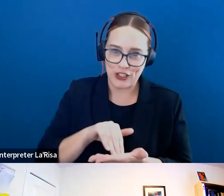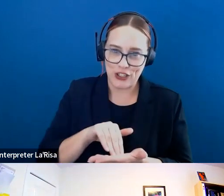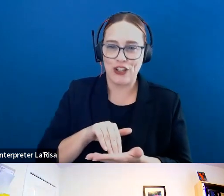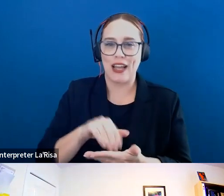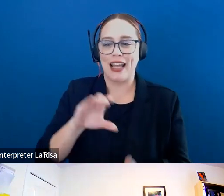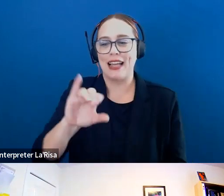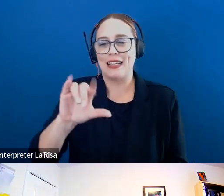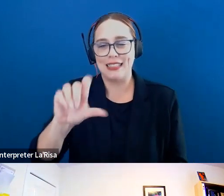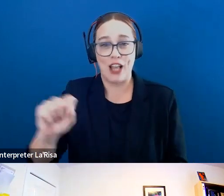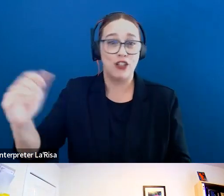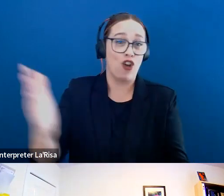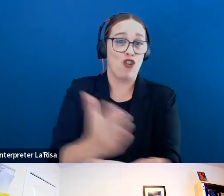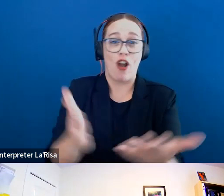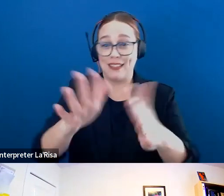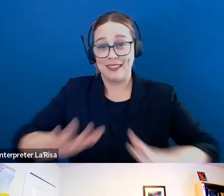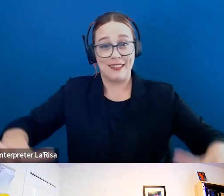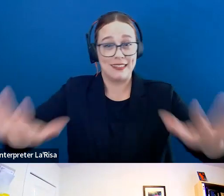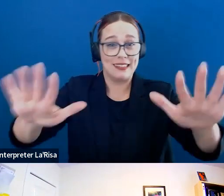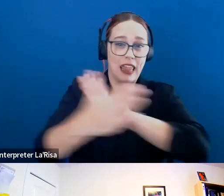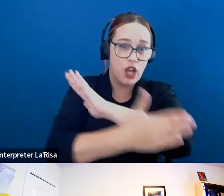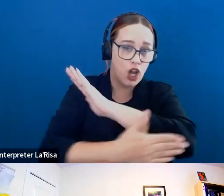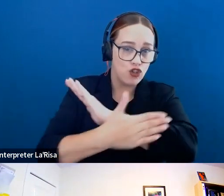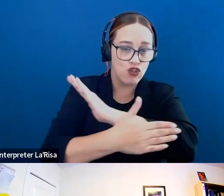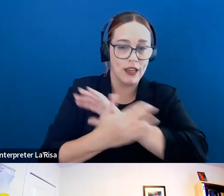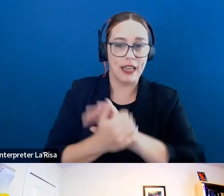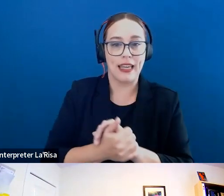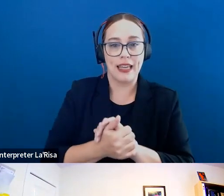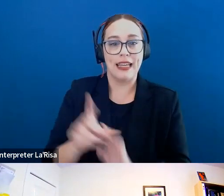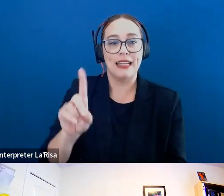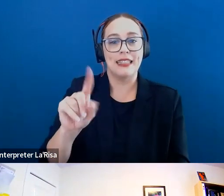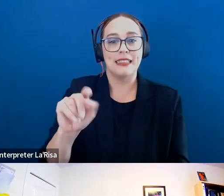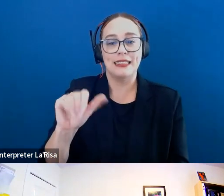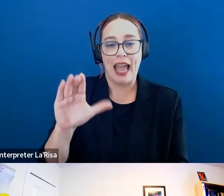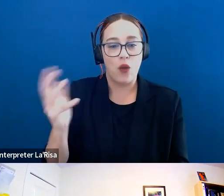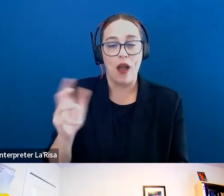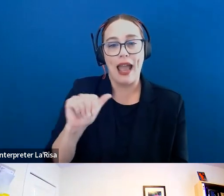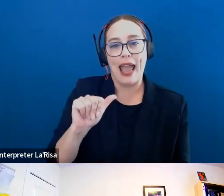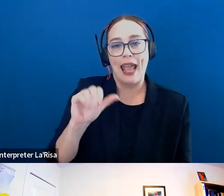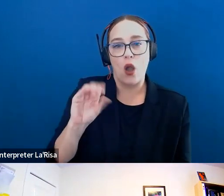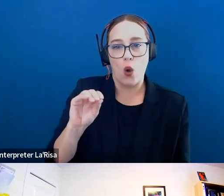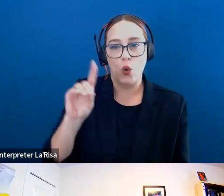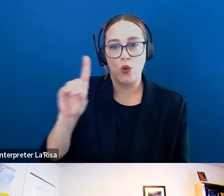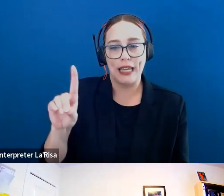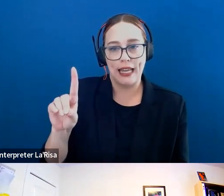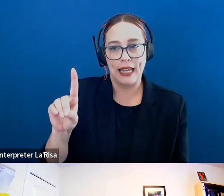CILs across the country. The DETAC email is